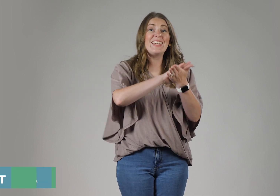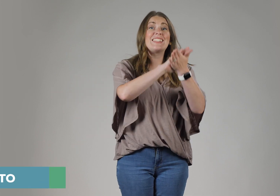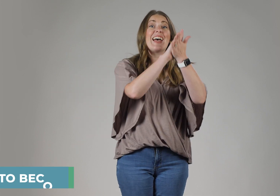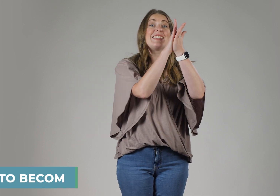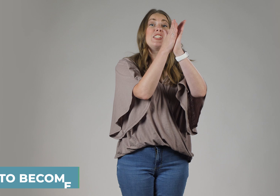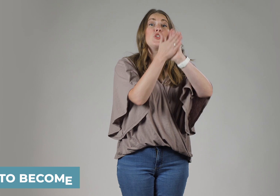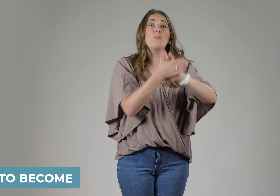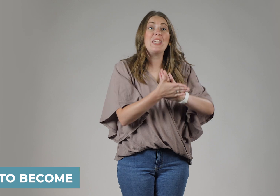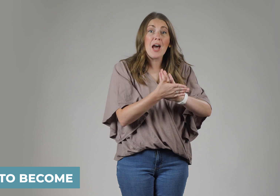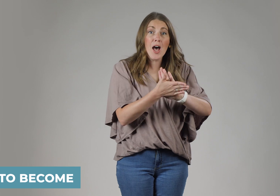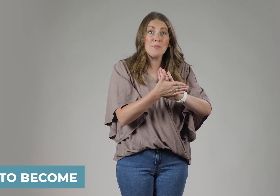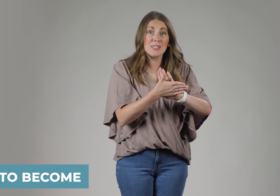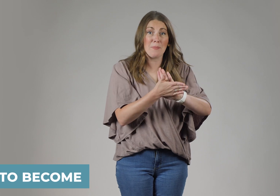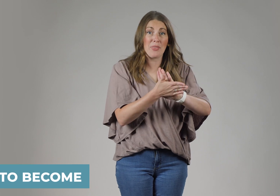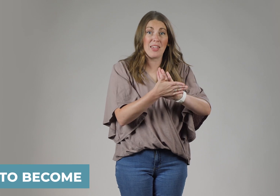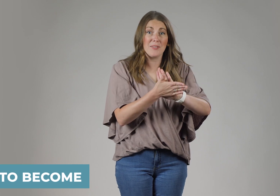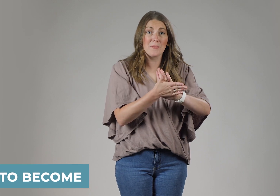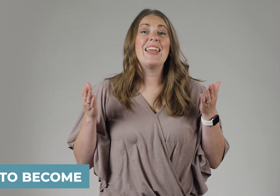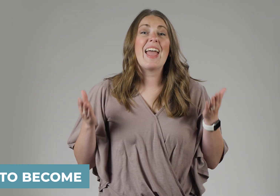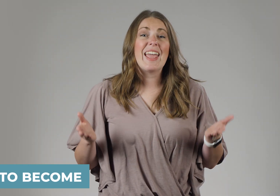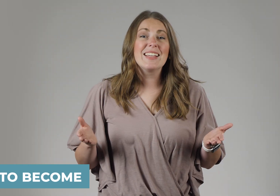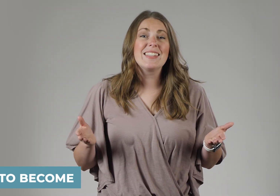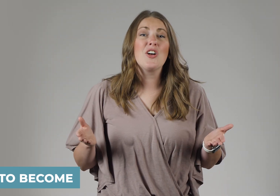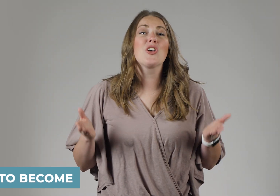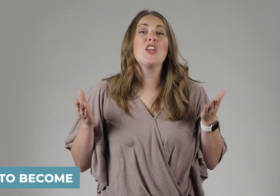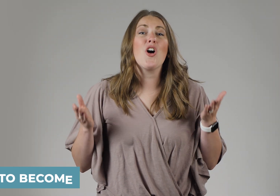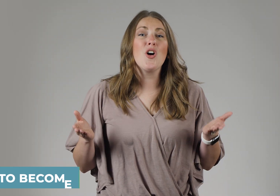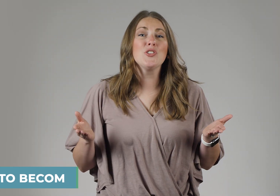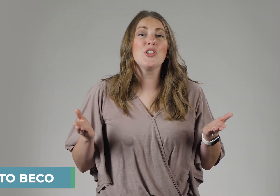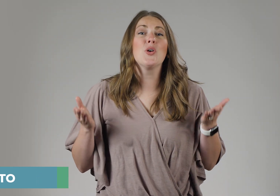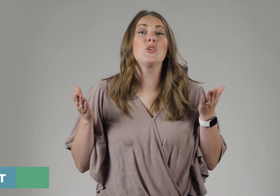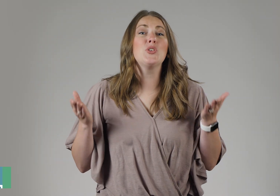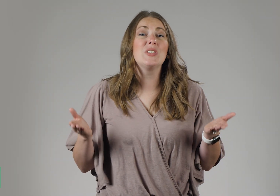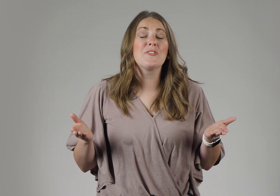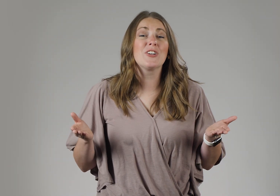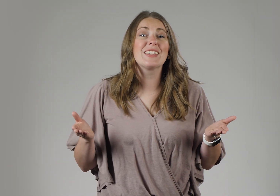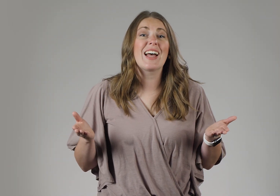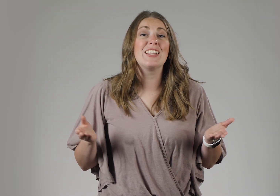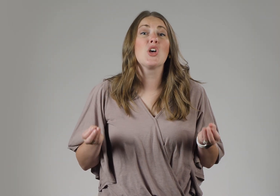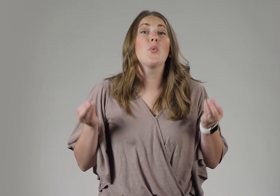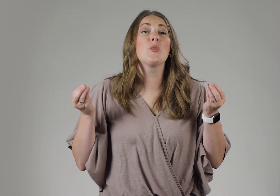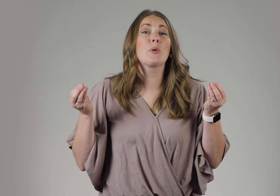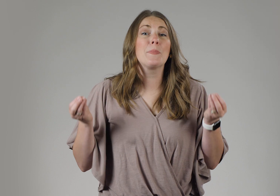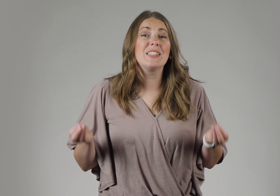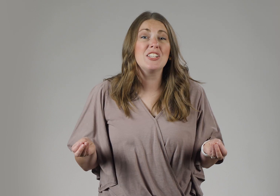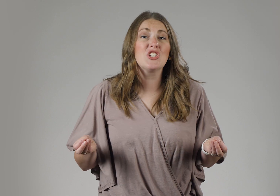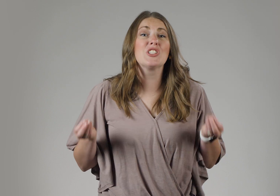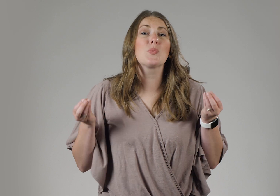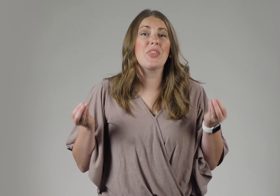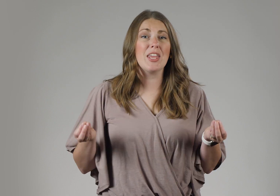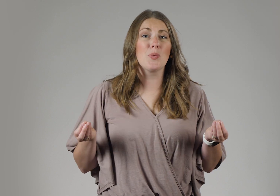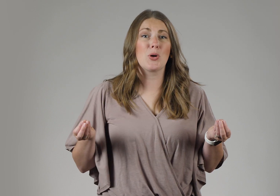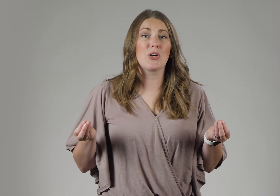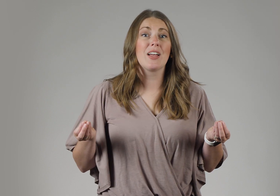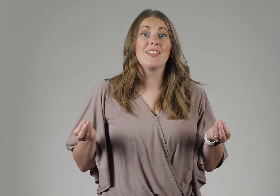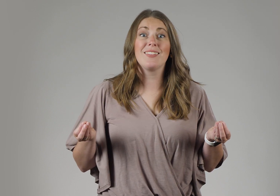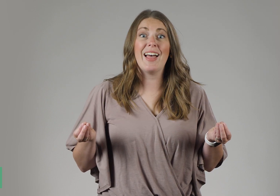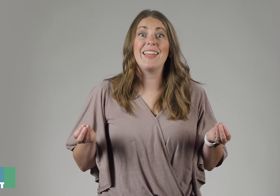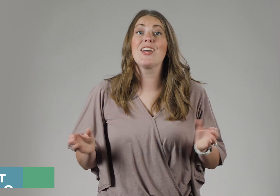get as in to become something. And ASL can also use different signs with prepositions within a word, like